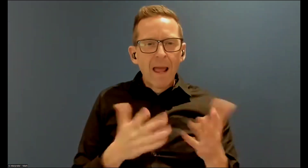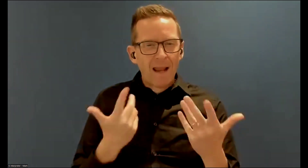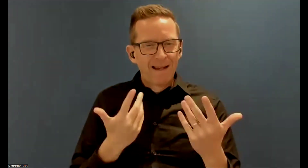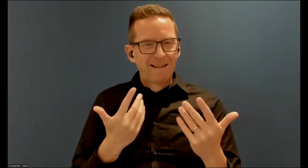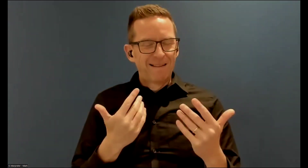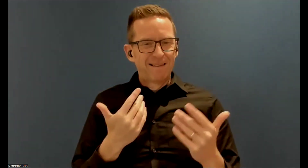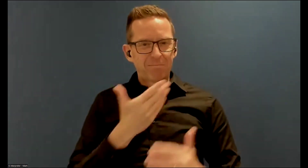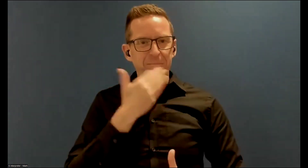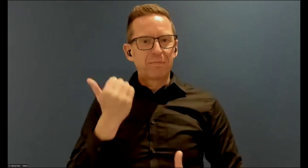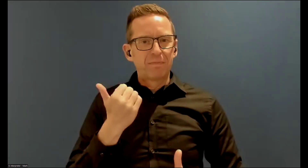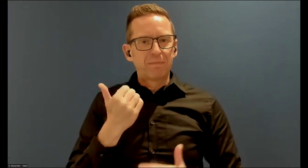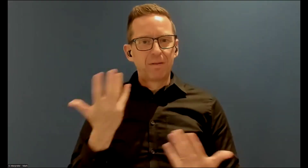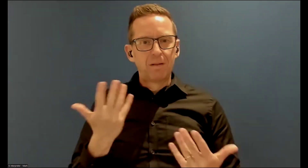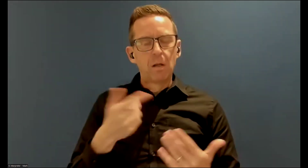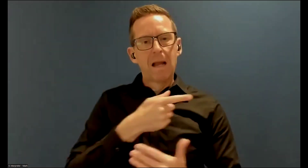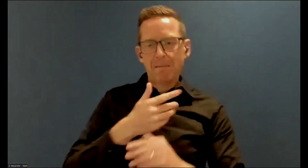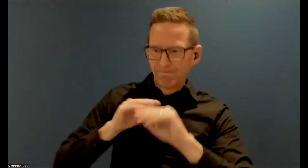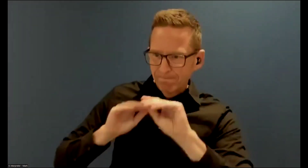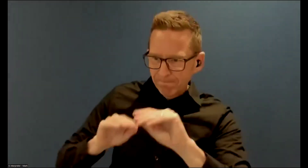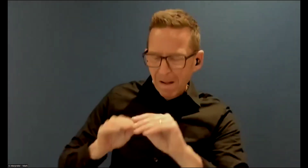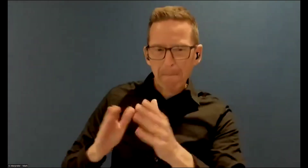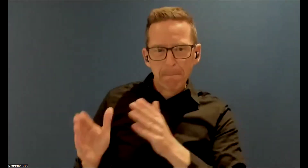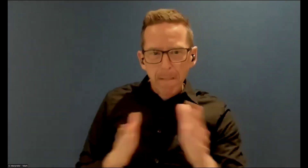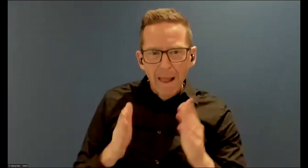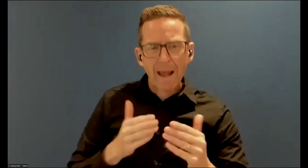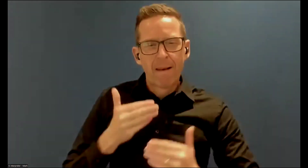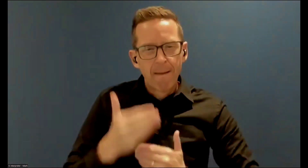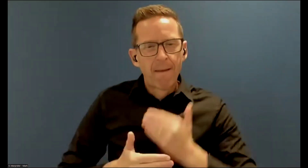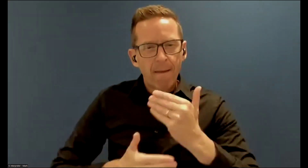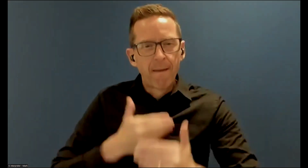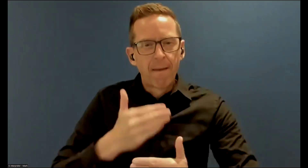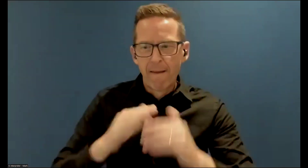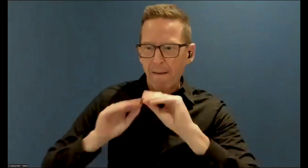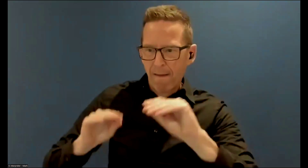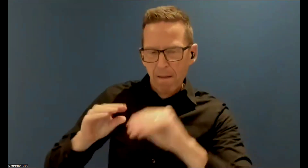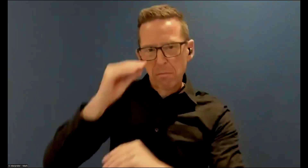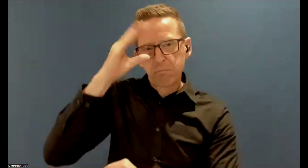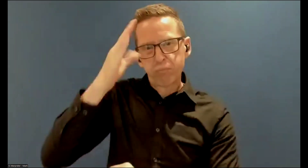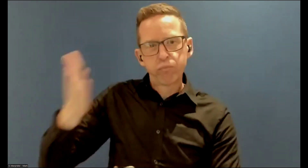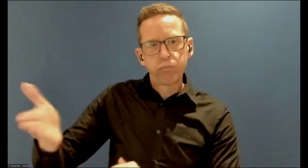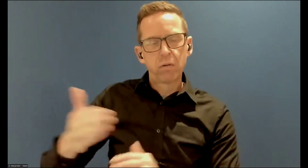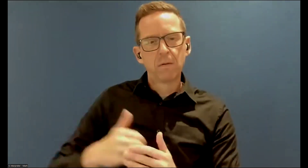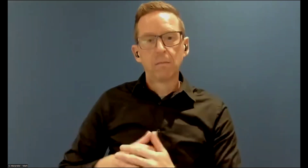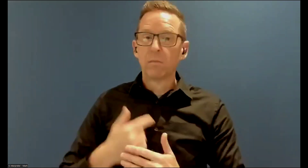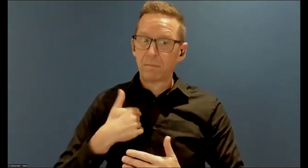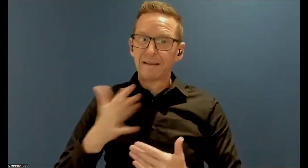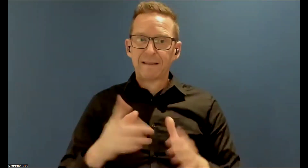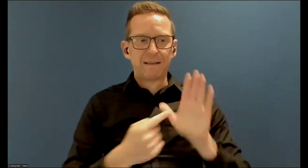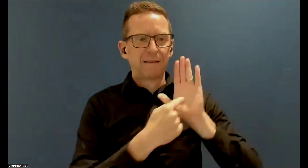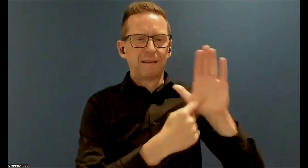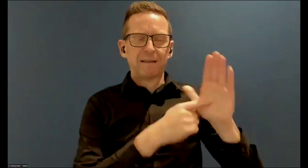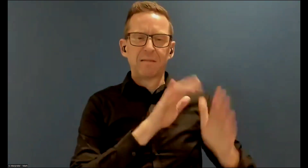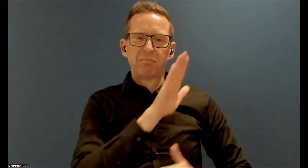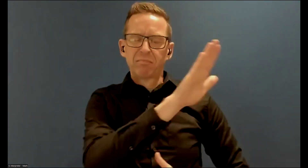within the community. What we did immediately, we raised the red flag to the Ministry of Social Development as